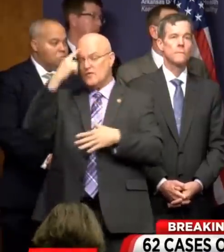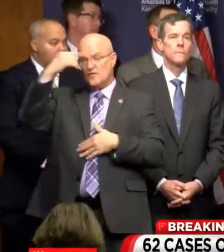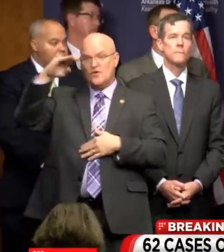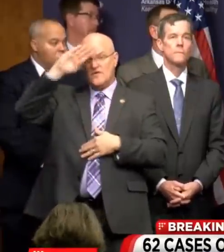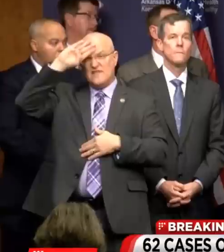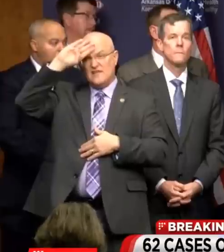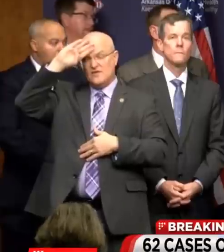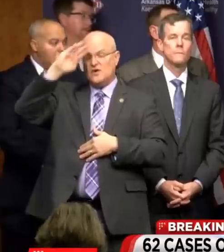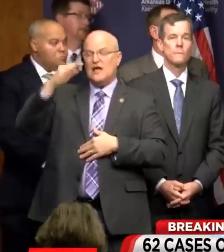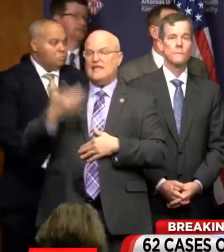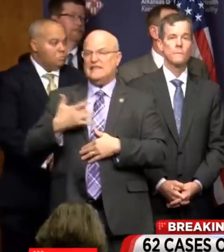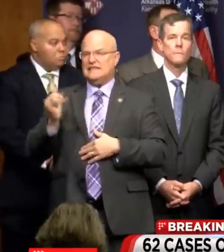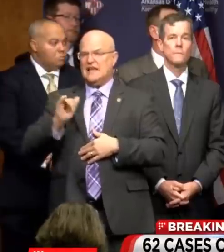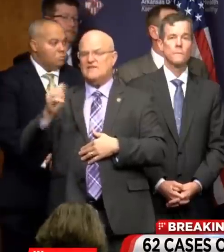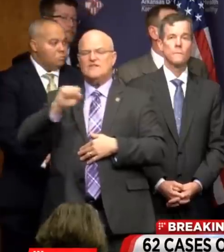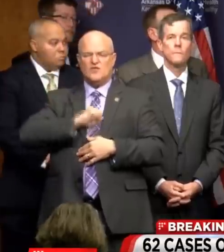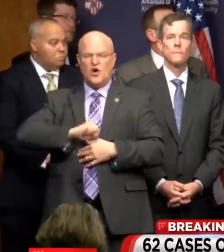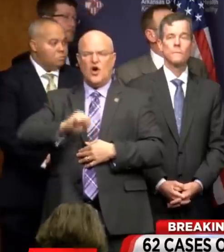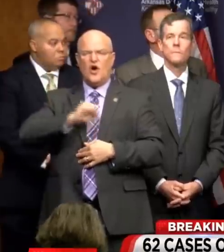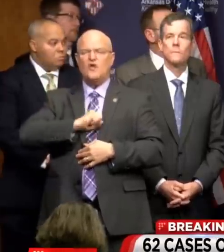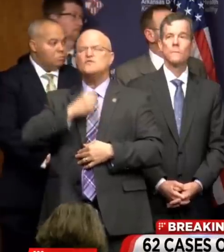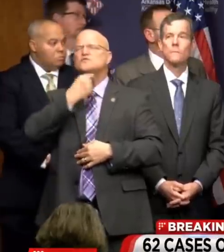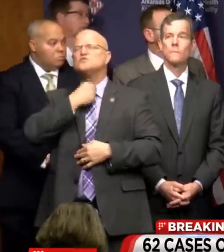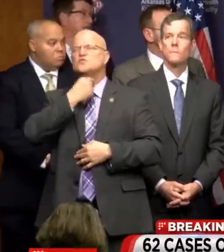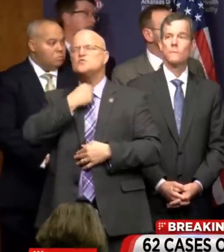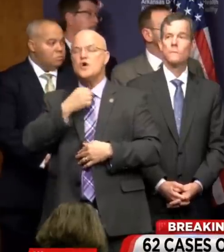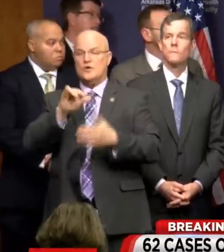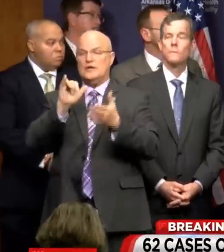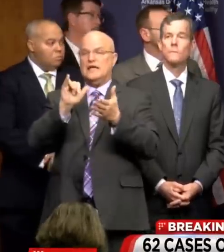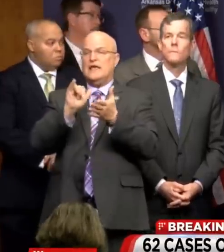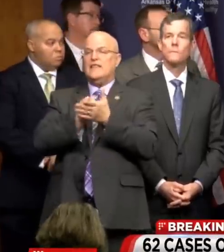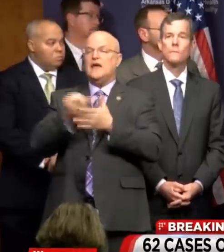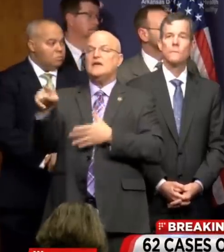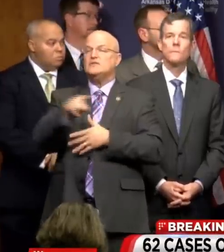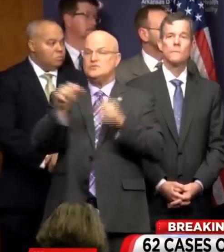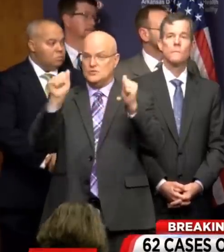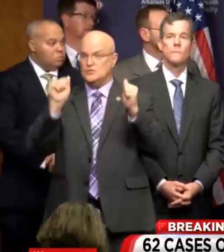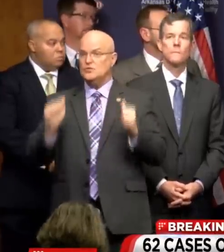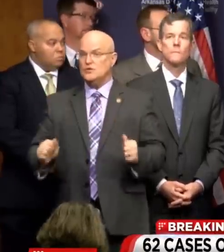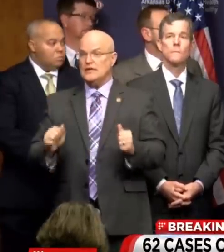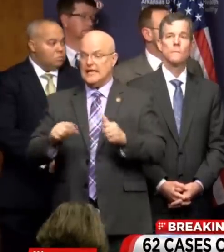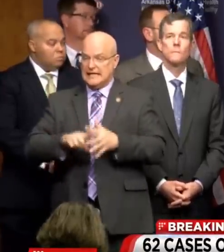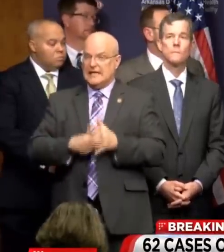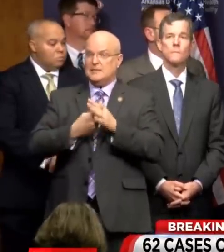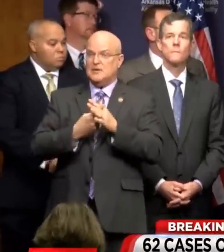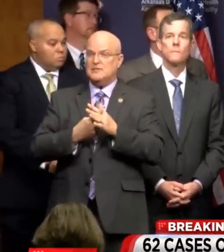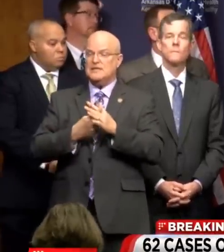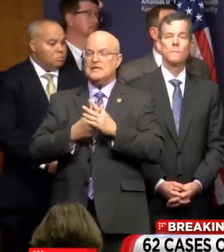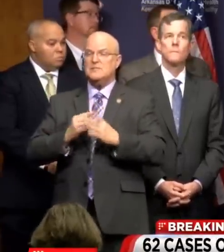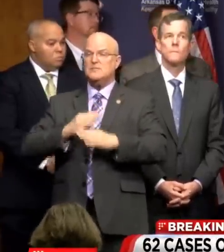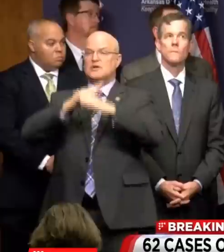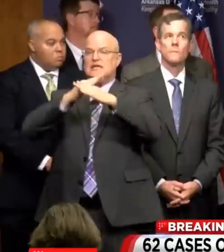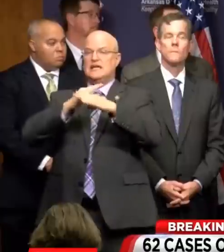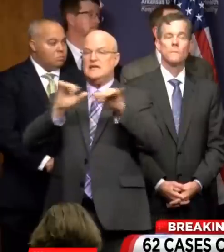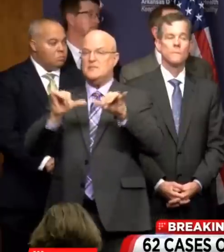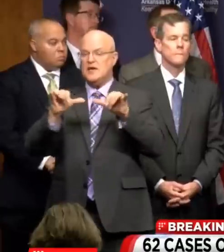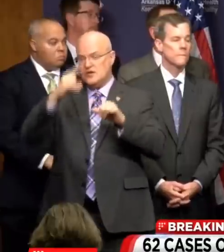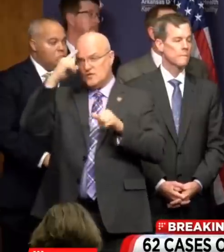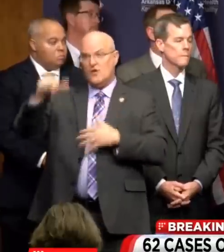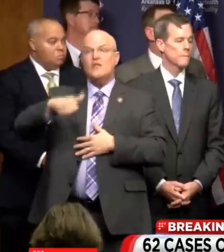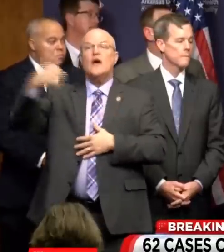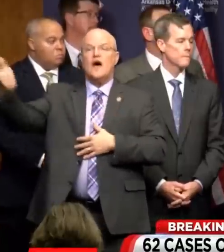fever and symptoms like fever, cough, or sore throat, so that you can implement protective measures for your